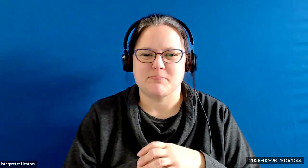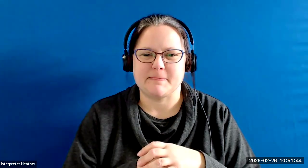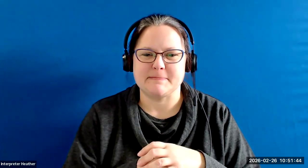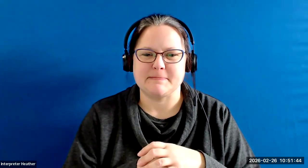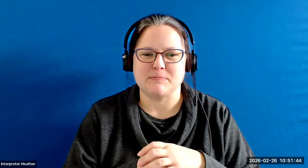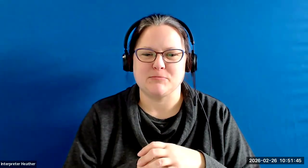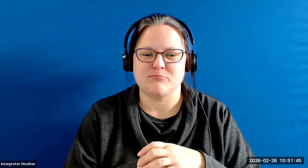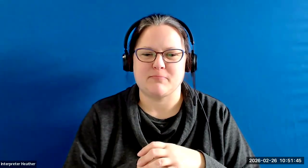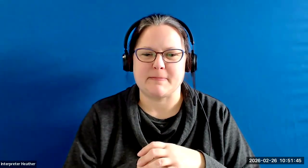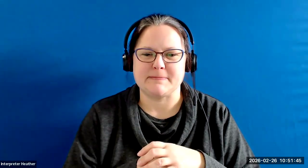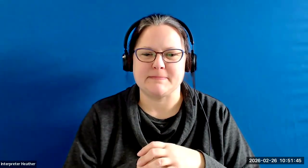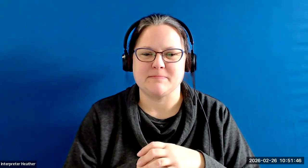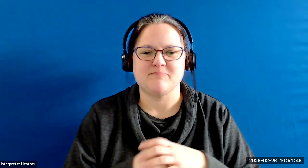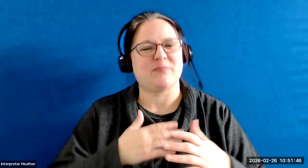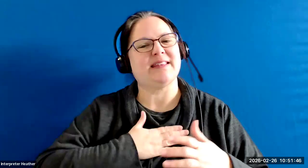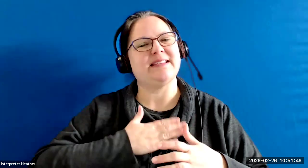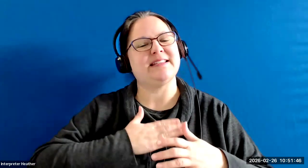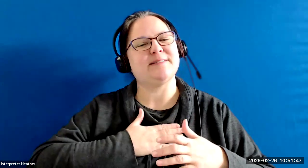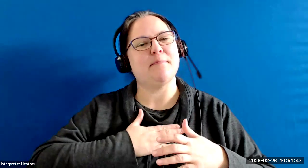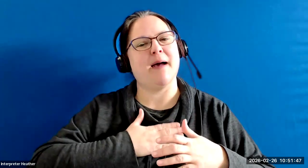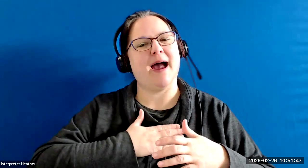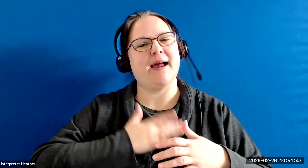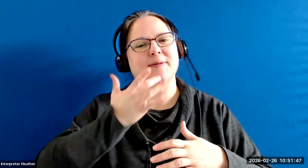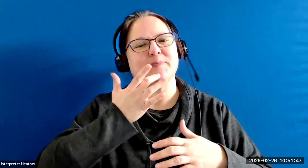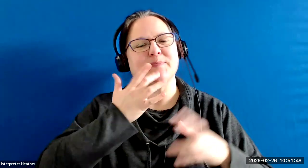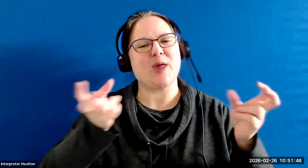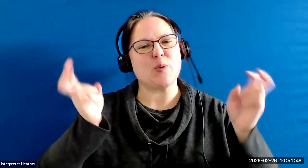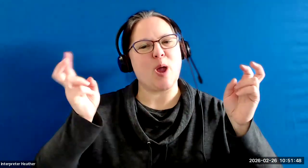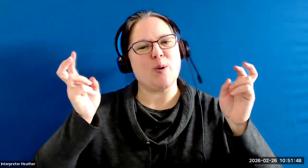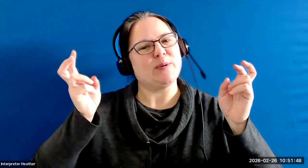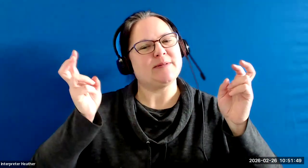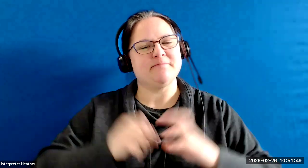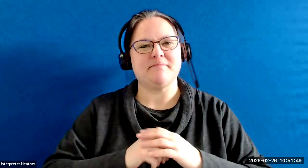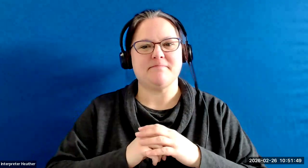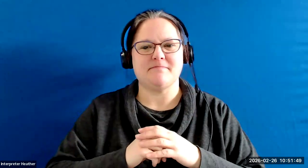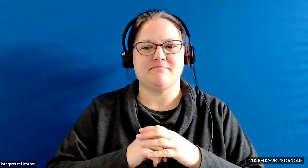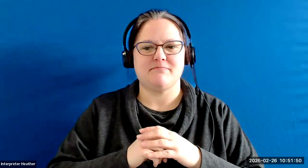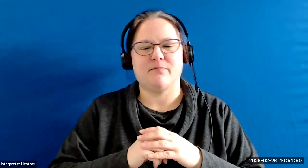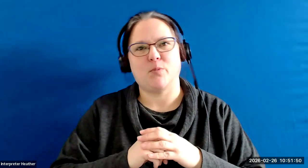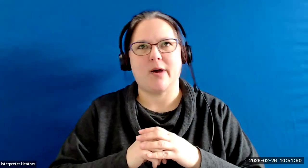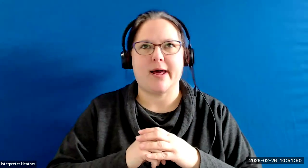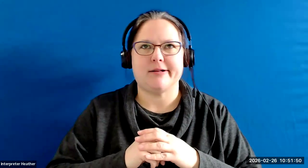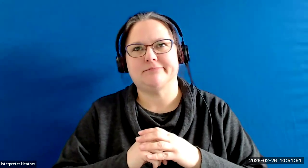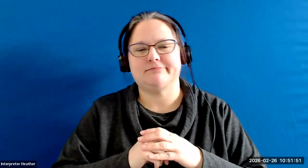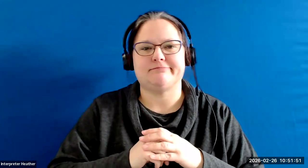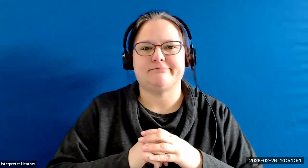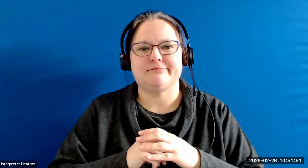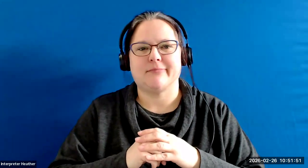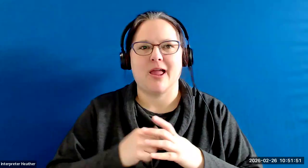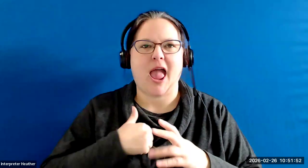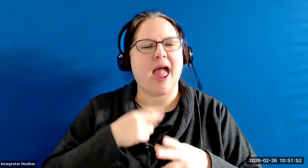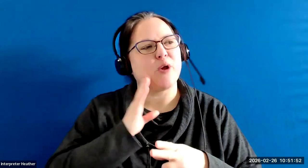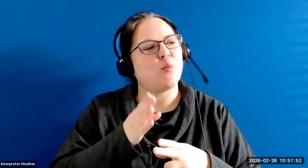So this is one of my guiding quotes that since I guess what we're calling